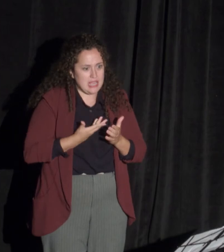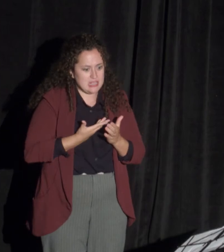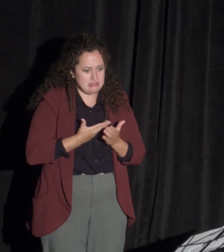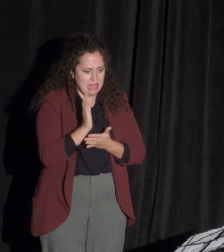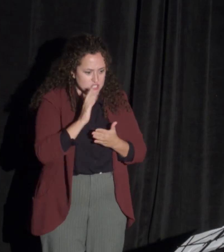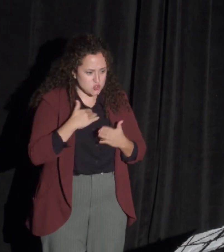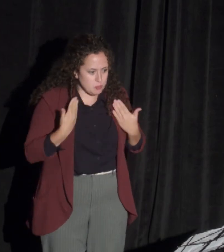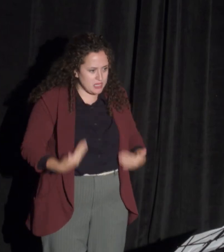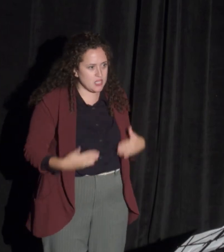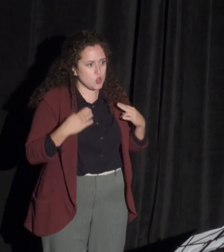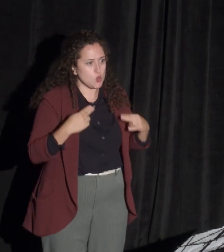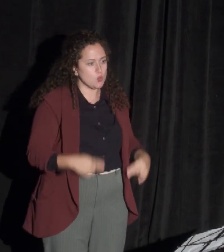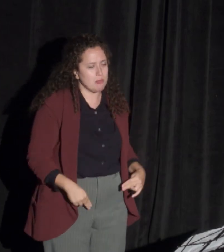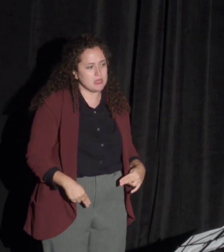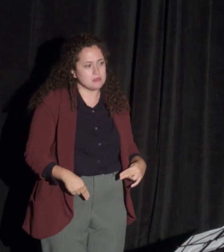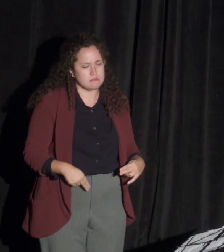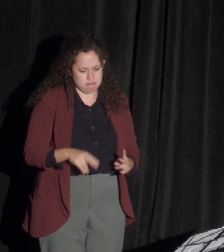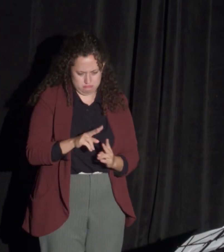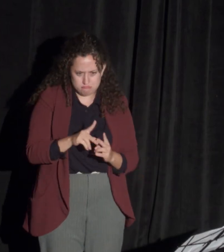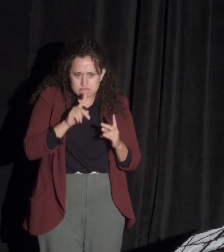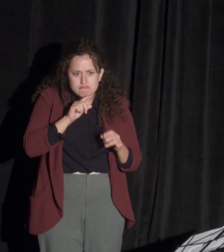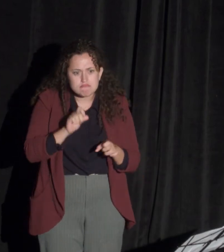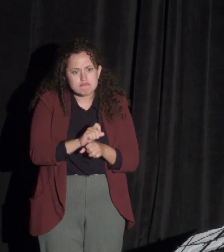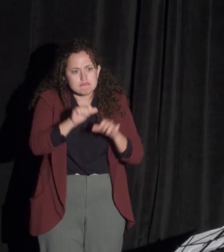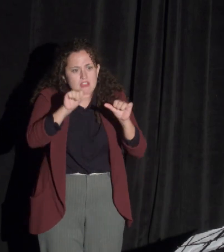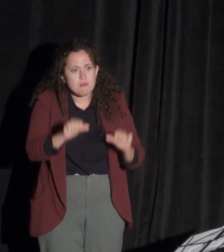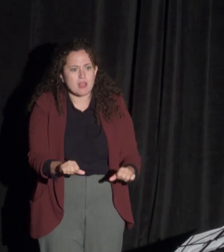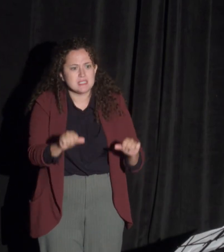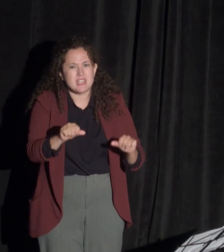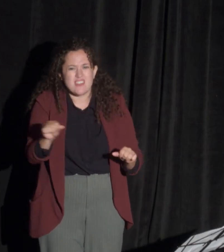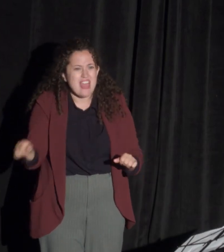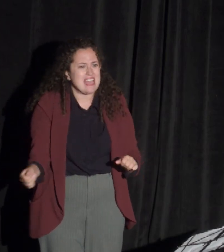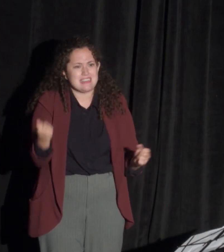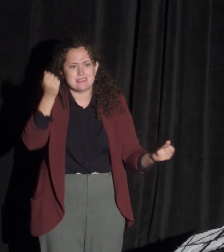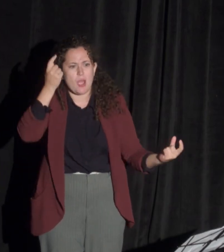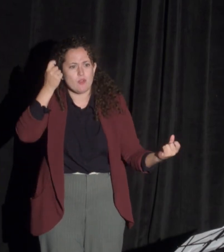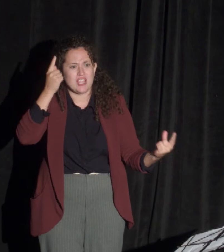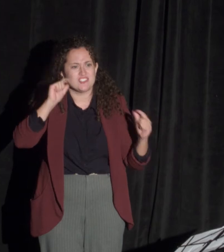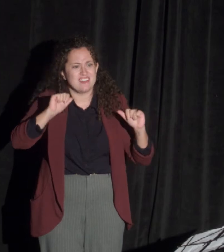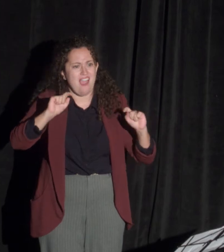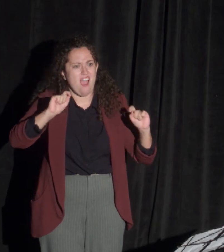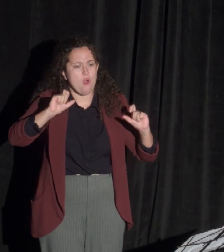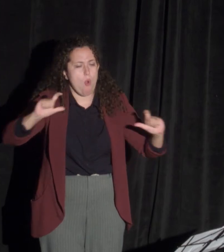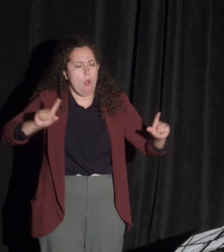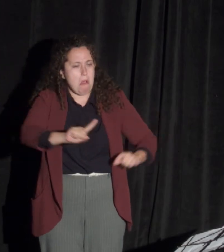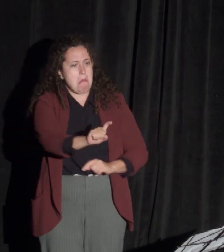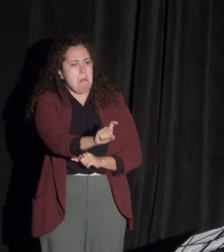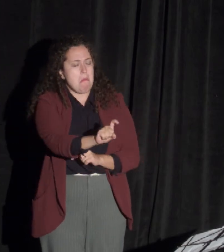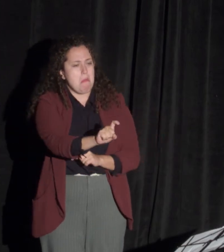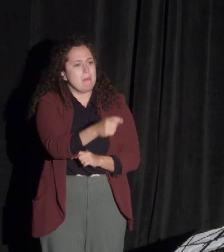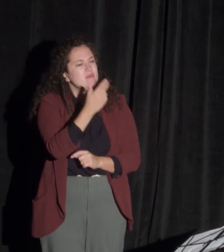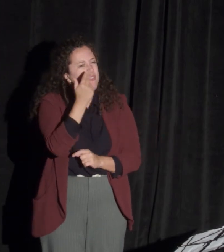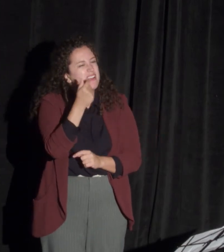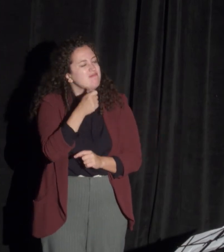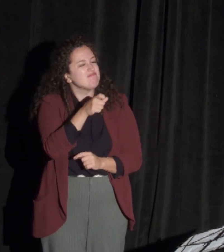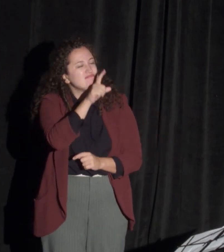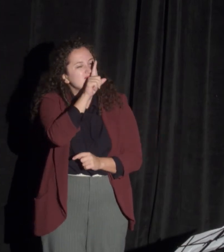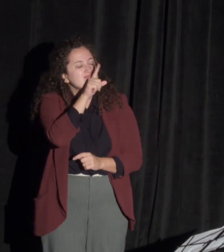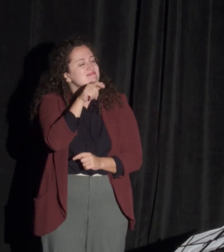is ever the possibility of any comprehension at all. And it's funny, I didn't let her answer it. In the end, I